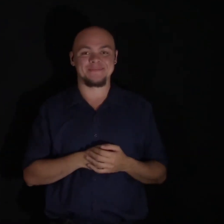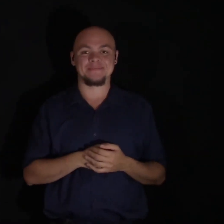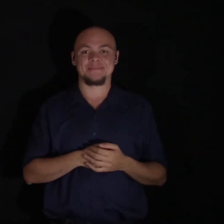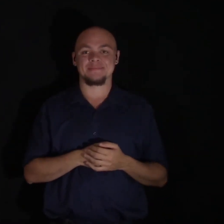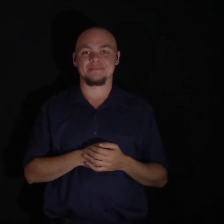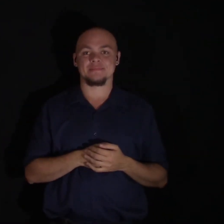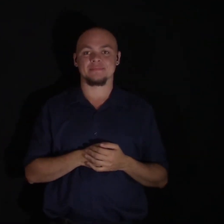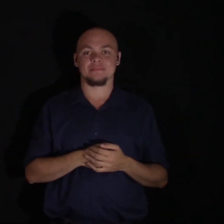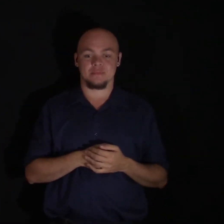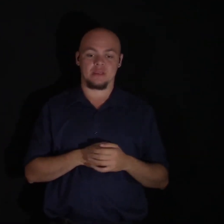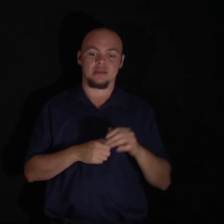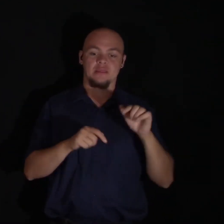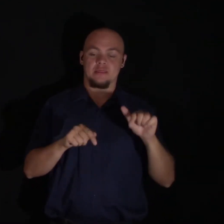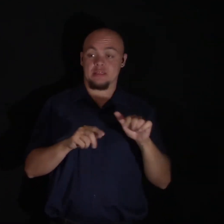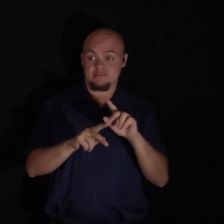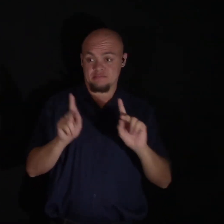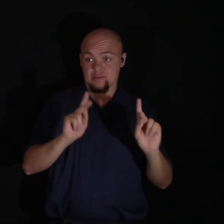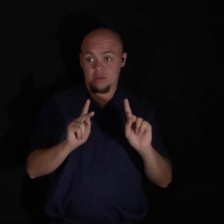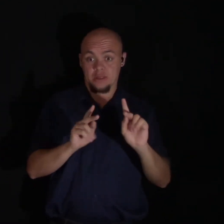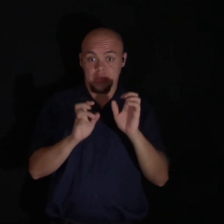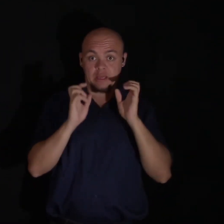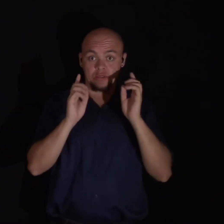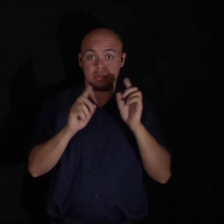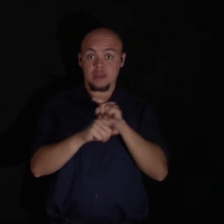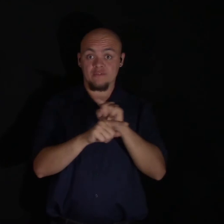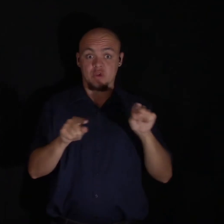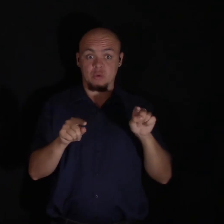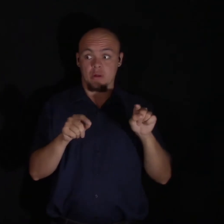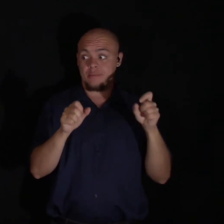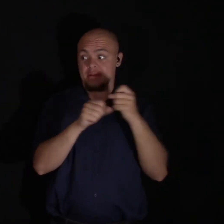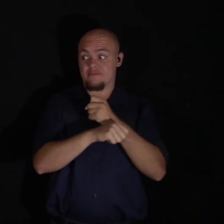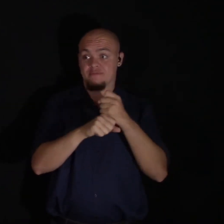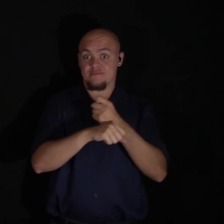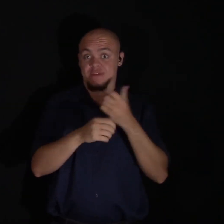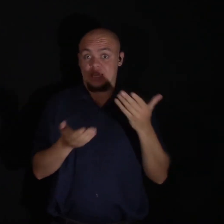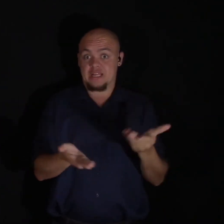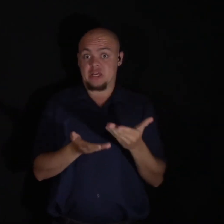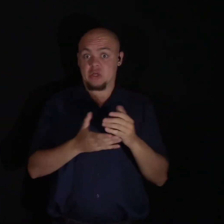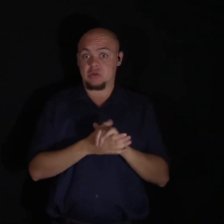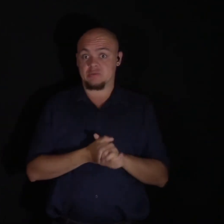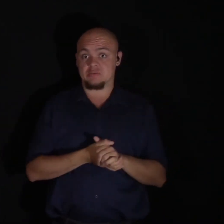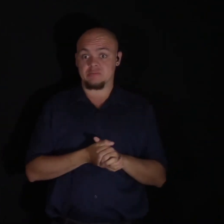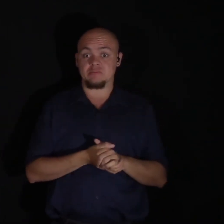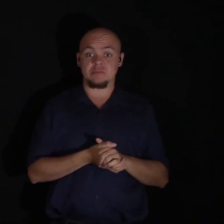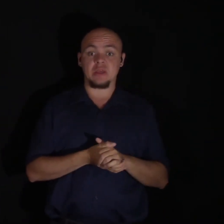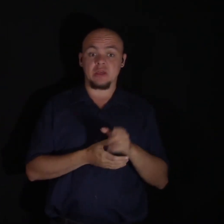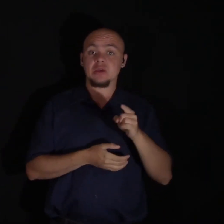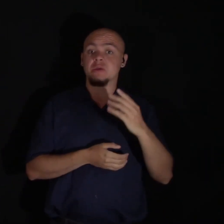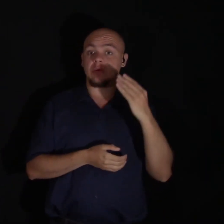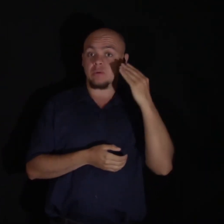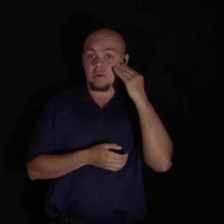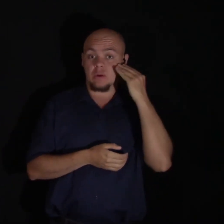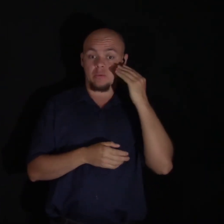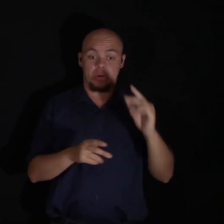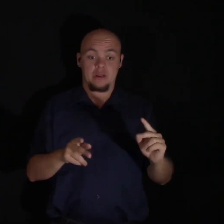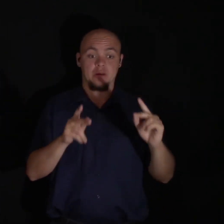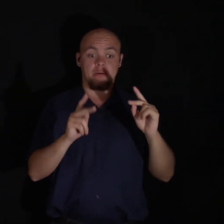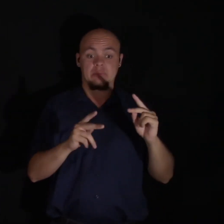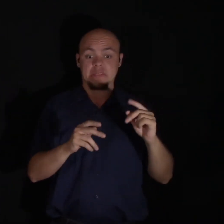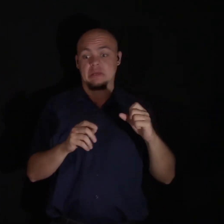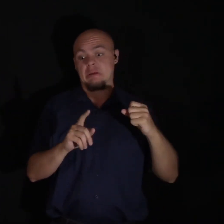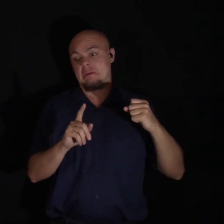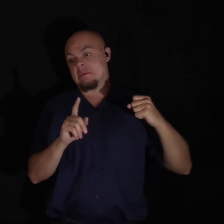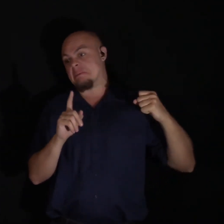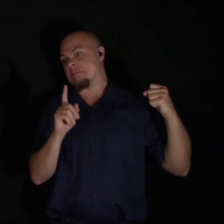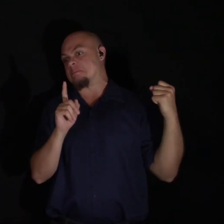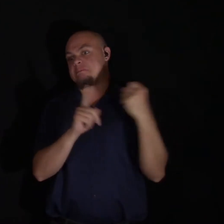It's an educated crowd here, but I'm just gonna ask, has anybody ever been in a fist fight? Right? You know that sound when somebody takes one to the face and